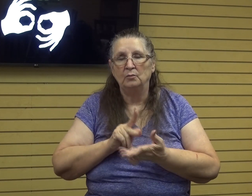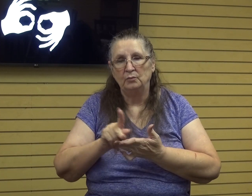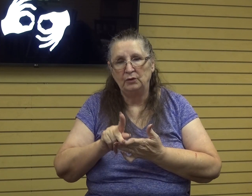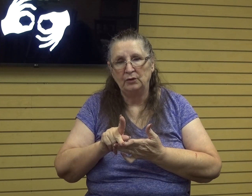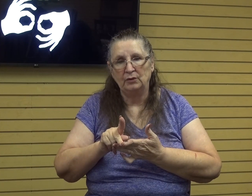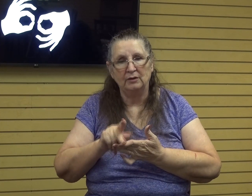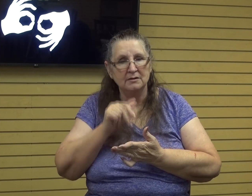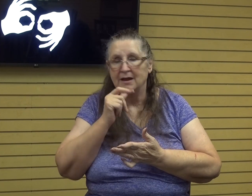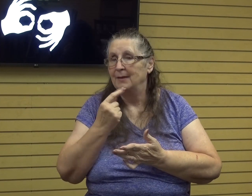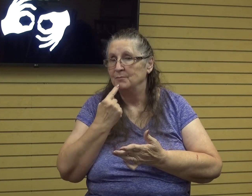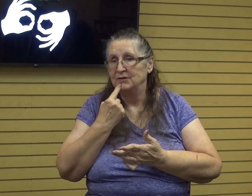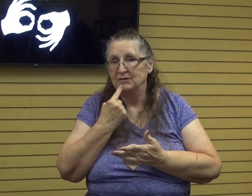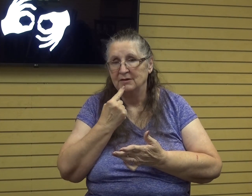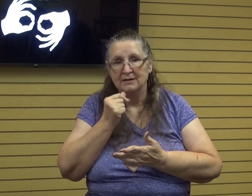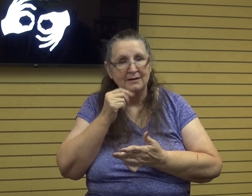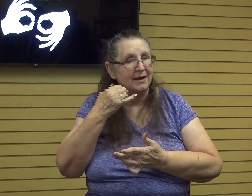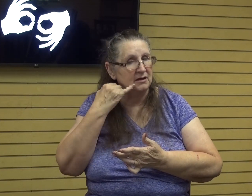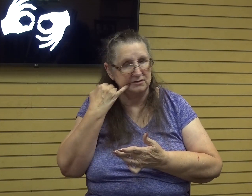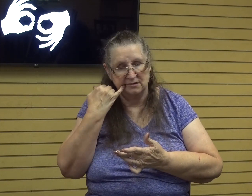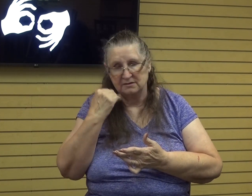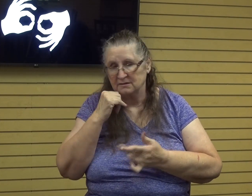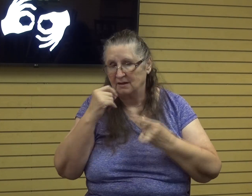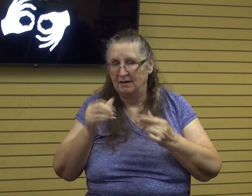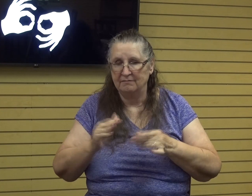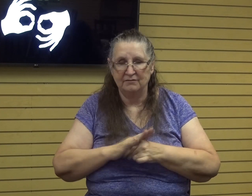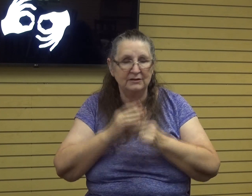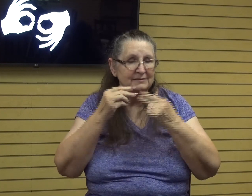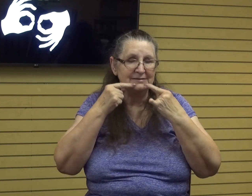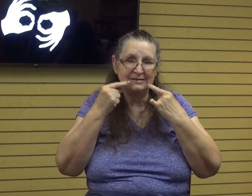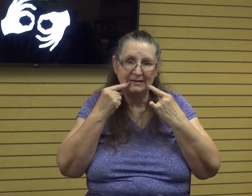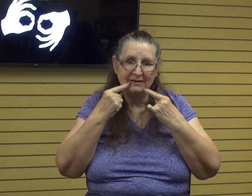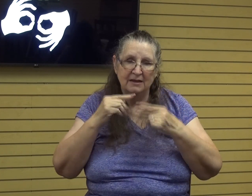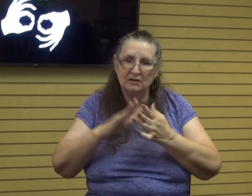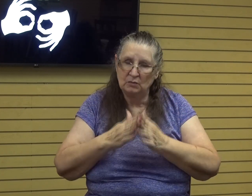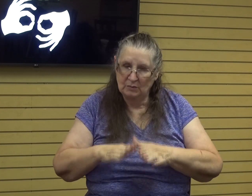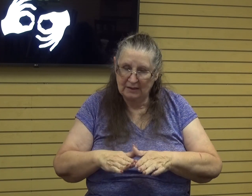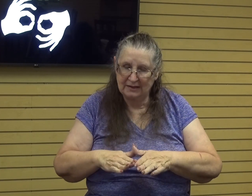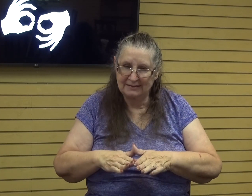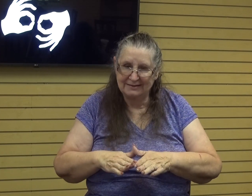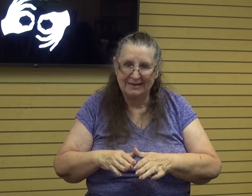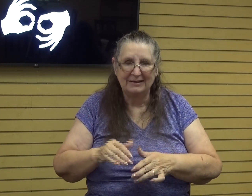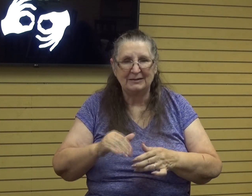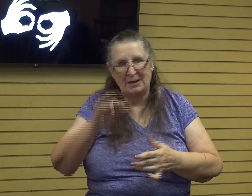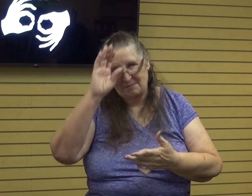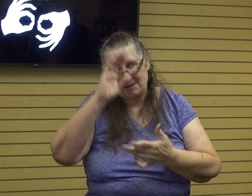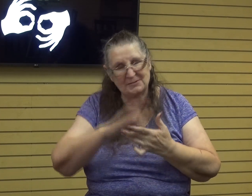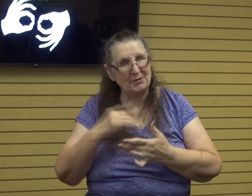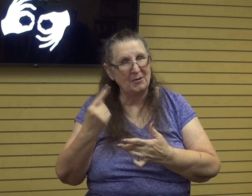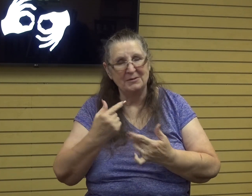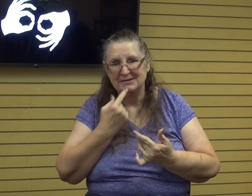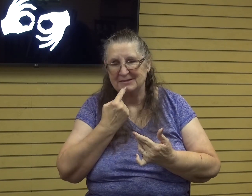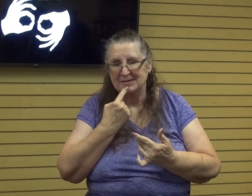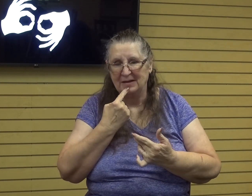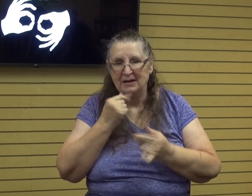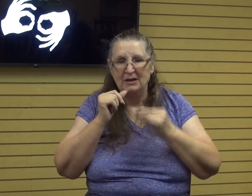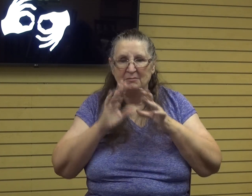not bitter or jealous, it's not sinful. It's peaceable, like my husband always says. Blessed are the